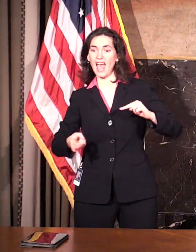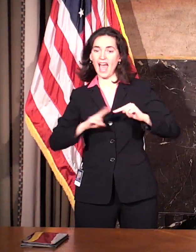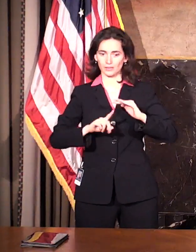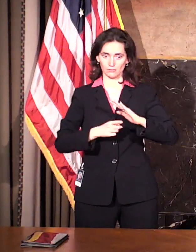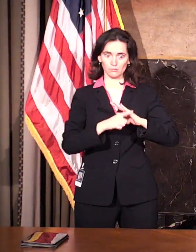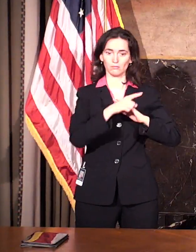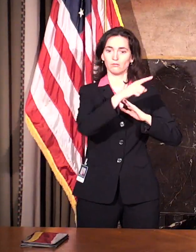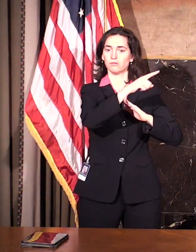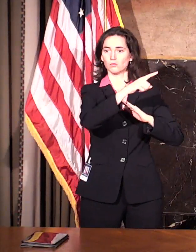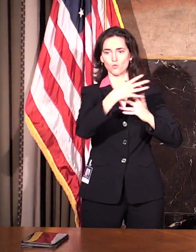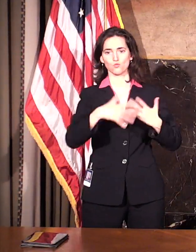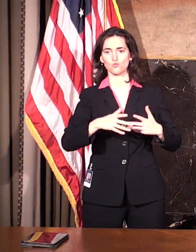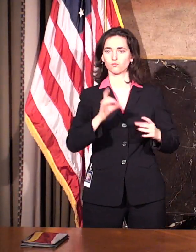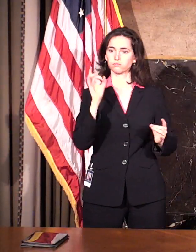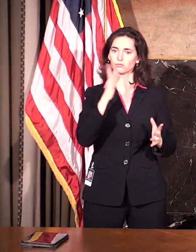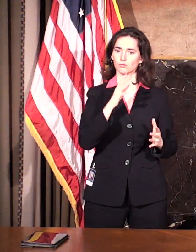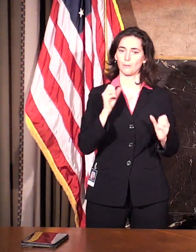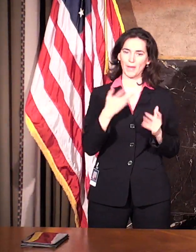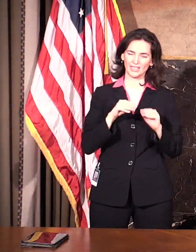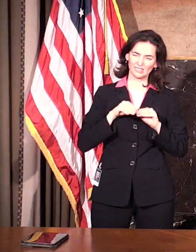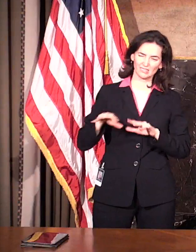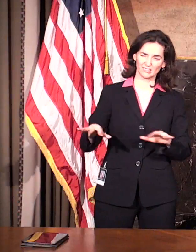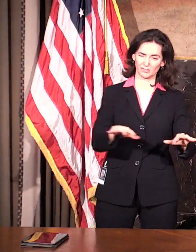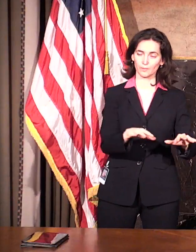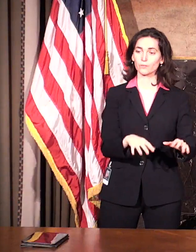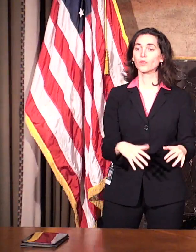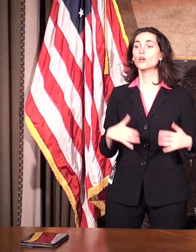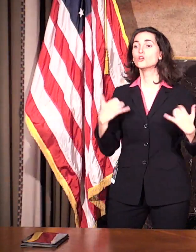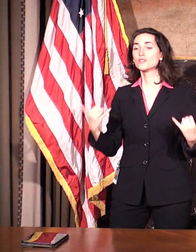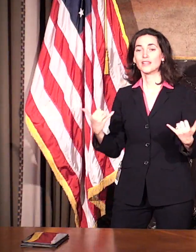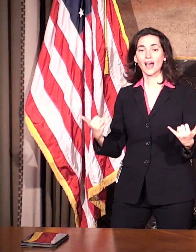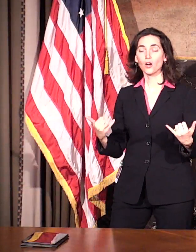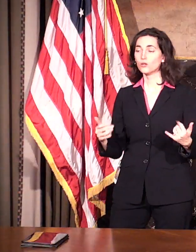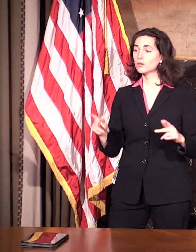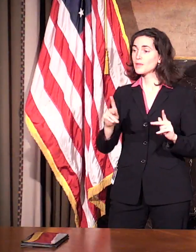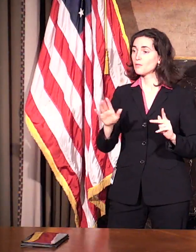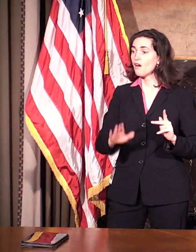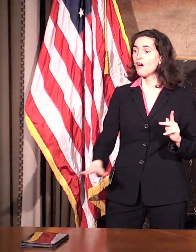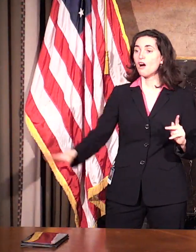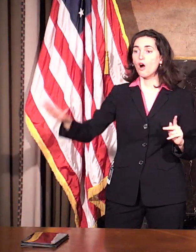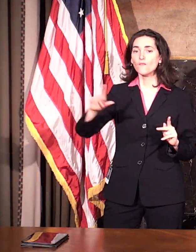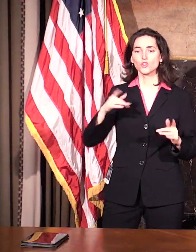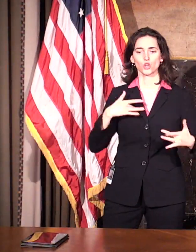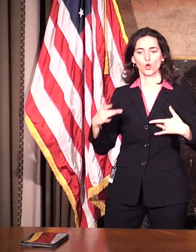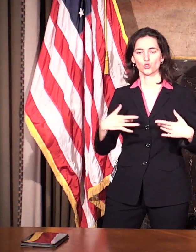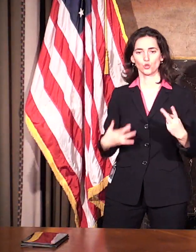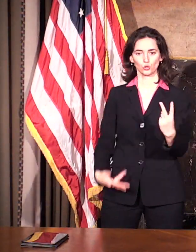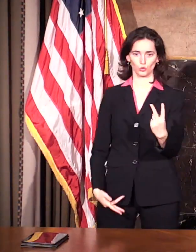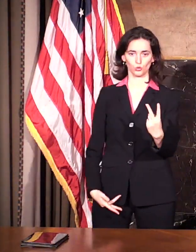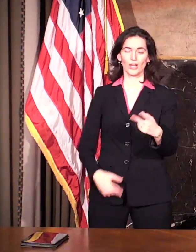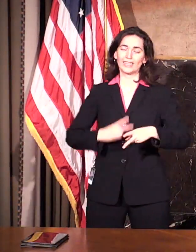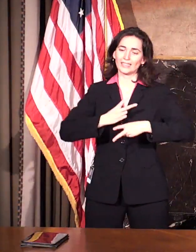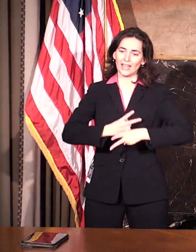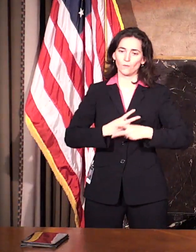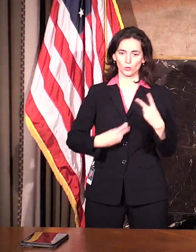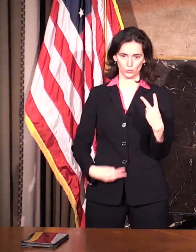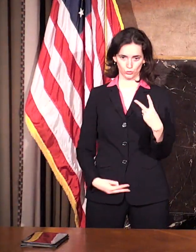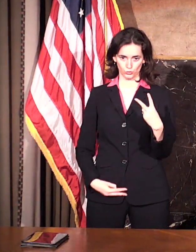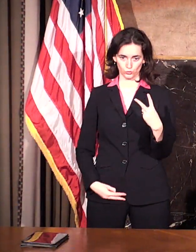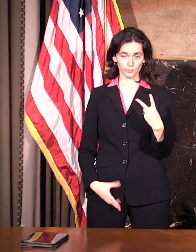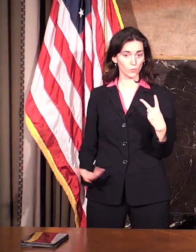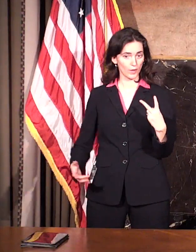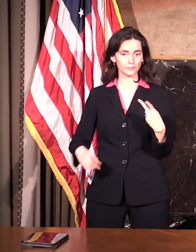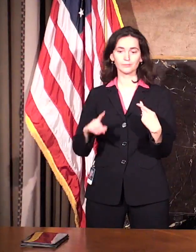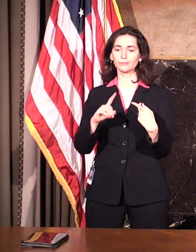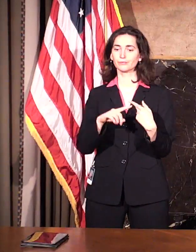will say, for people out there, there are 2 things that really should give people concern that you need to give caution towards right now. One is just